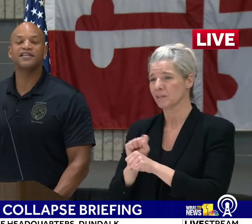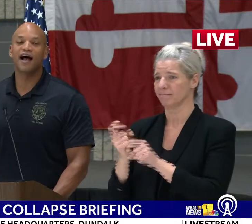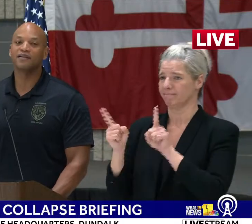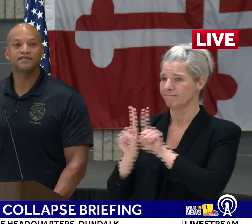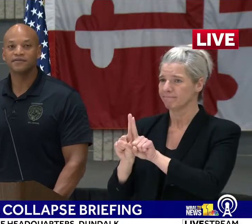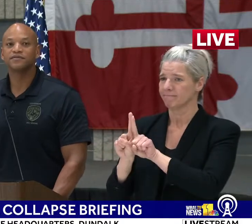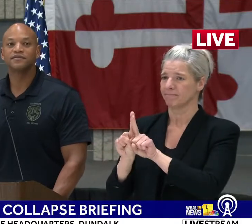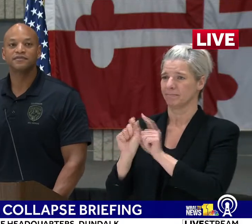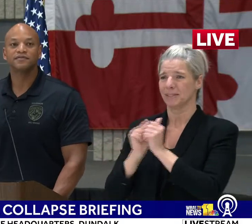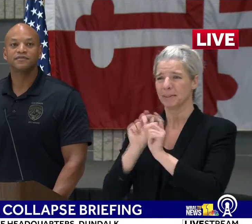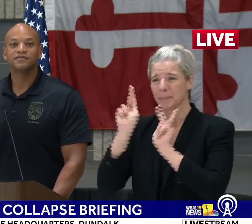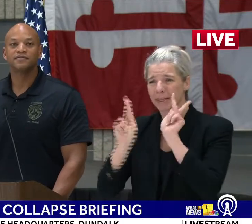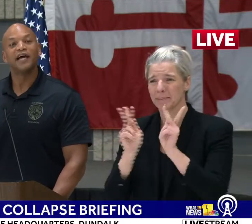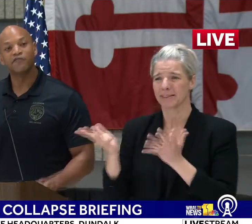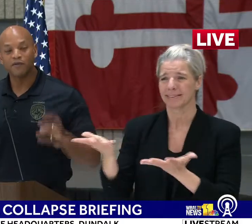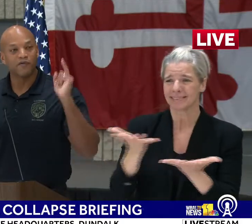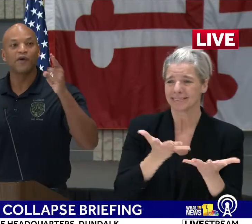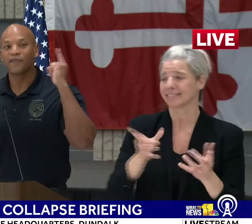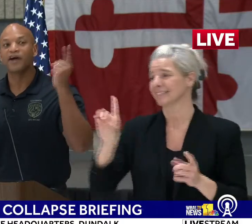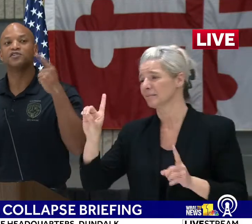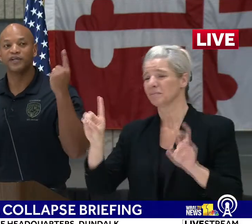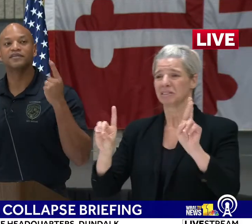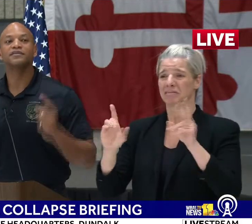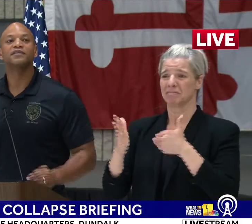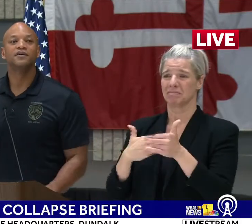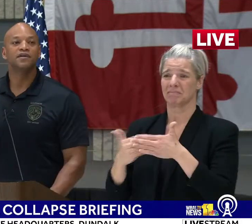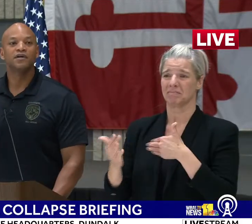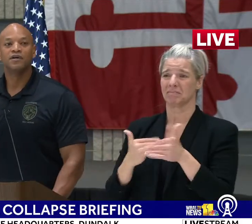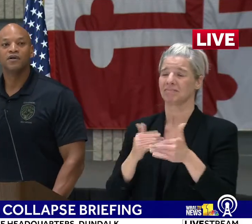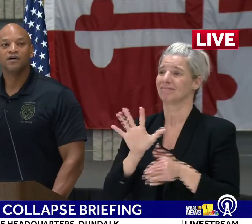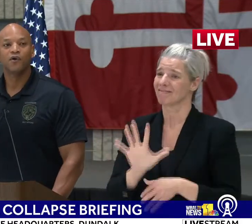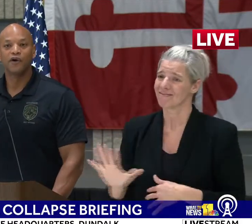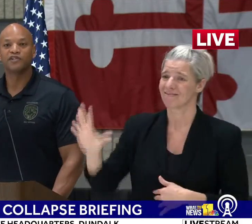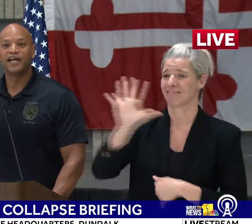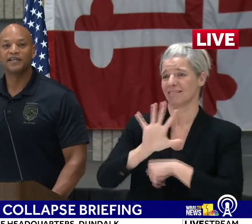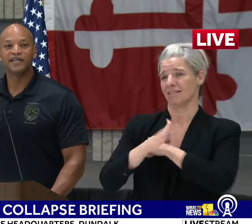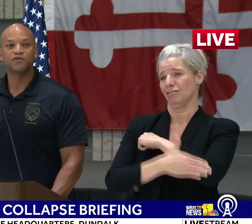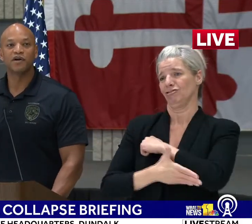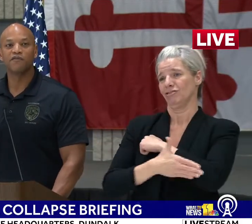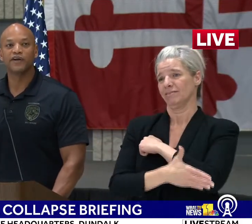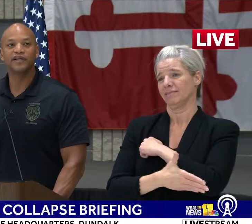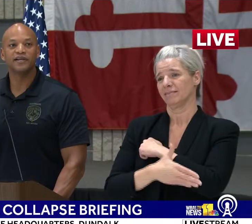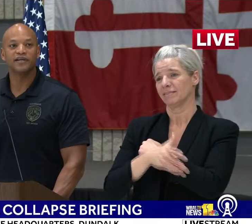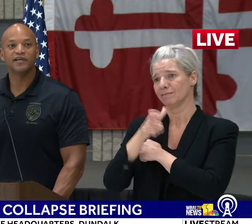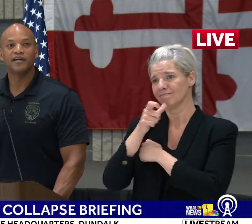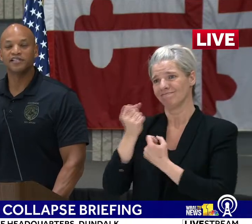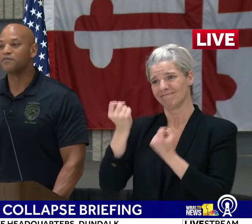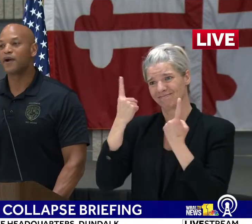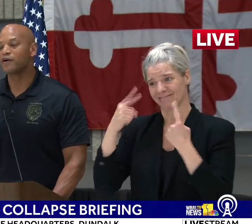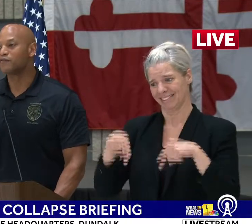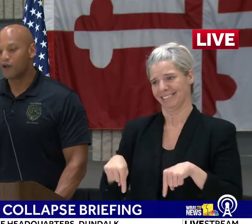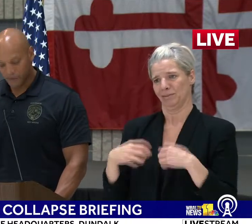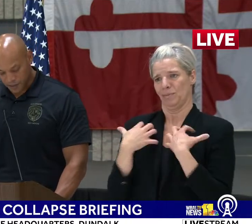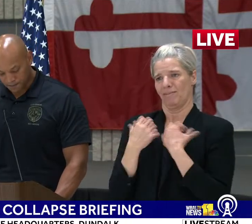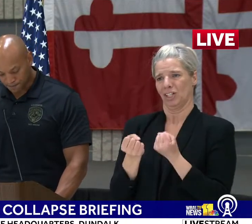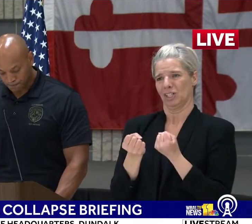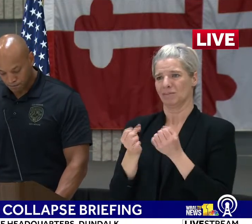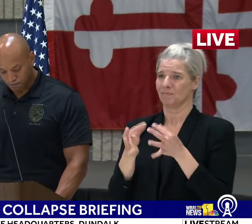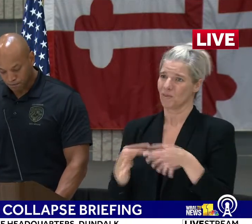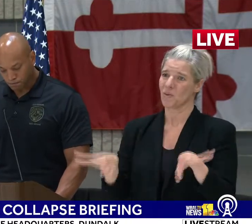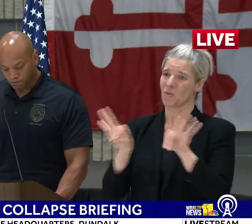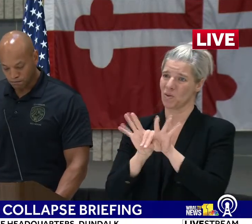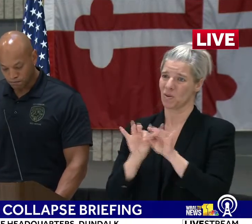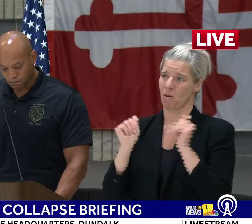people of both sides of the aisle, and frankly from around the country, who understand that this recovery is an imperative for all